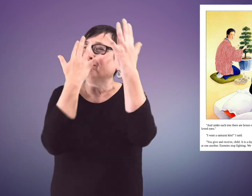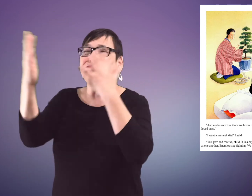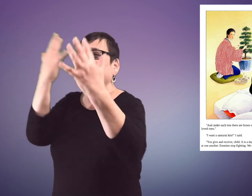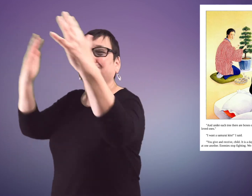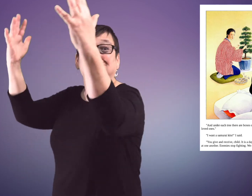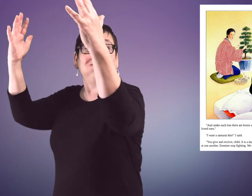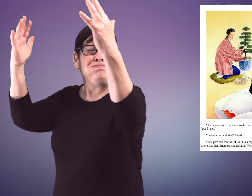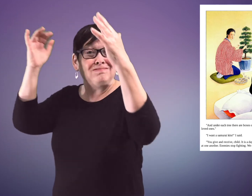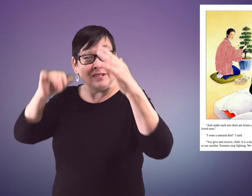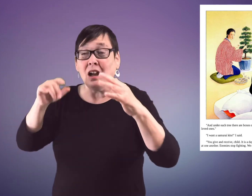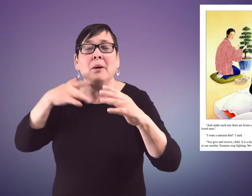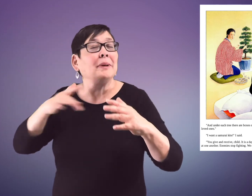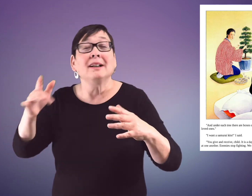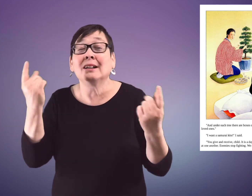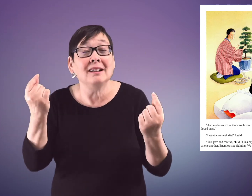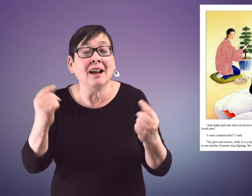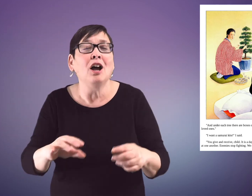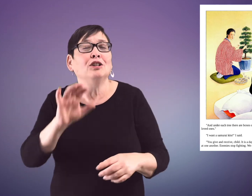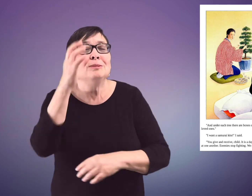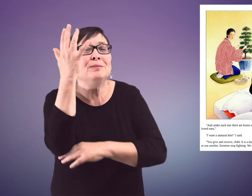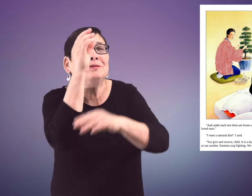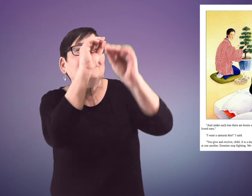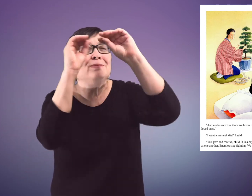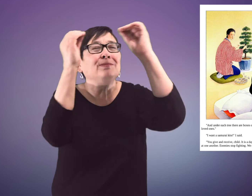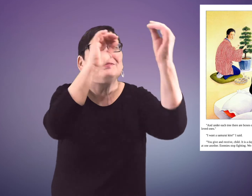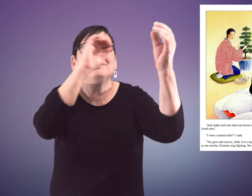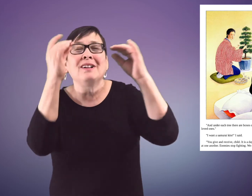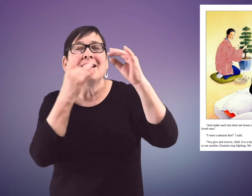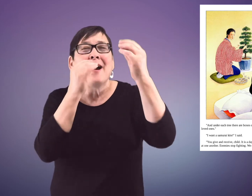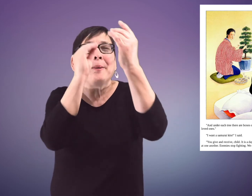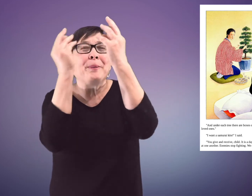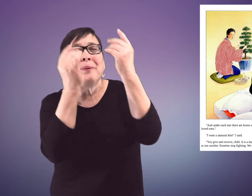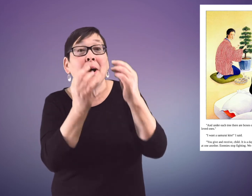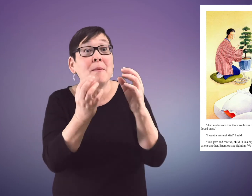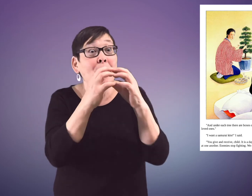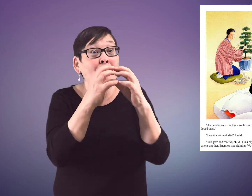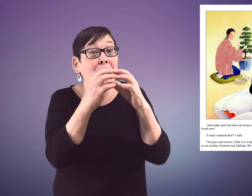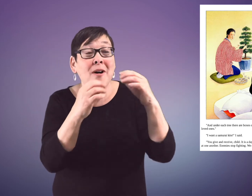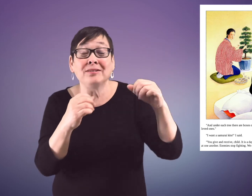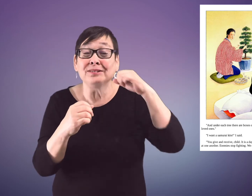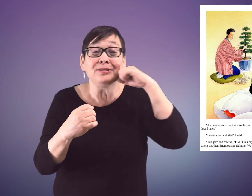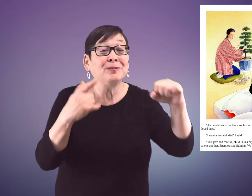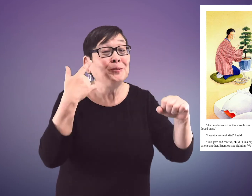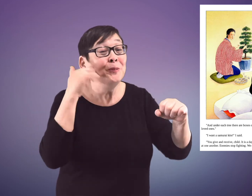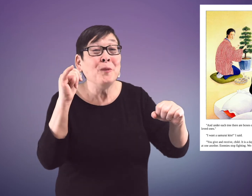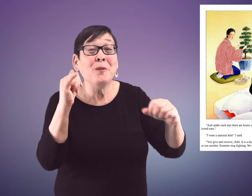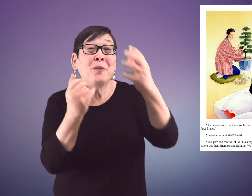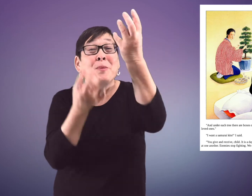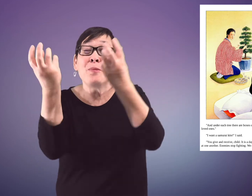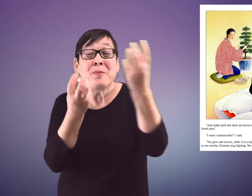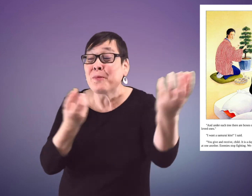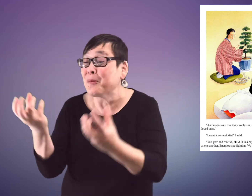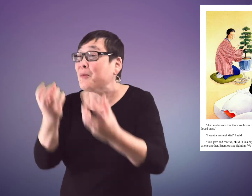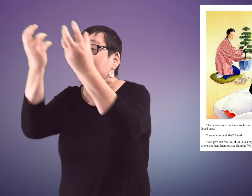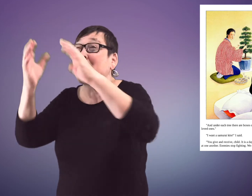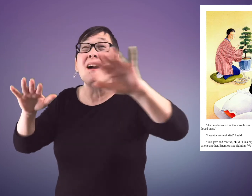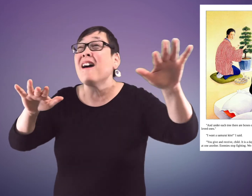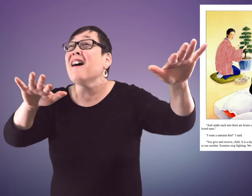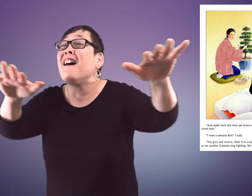this one everywhere, all decorated with winking lights and small globes